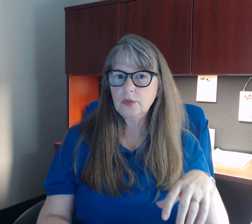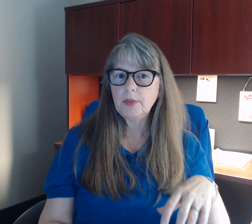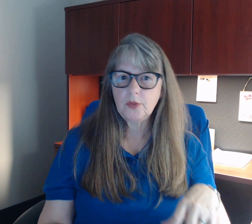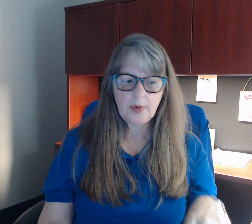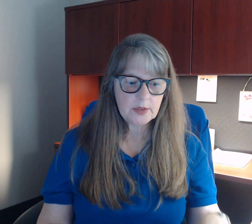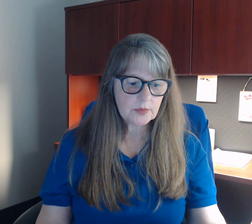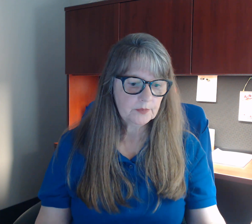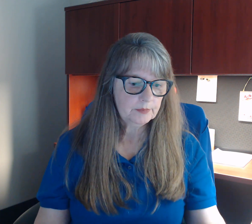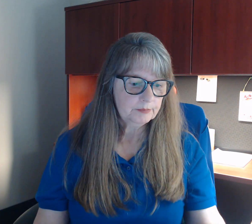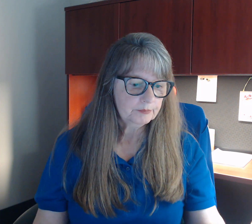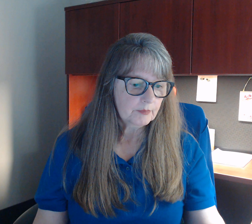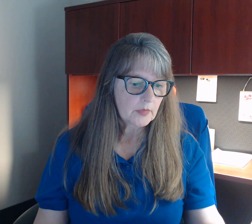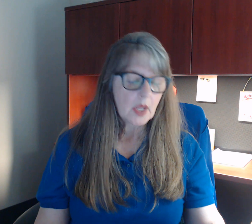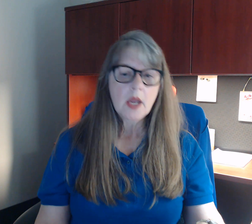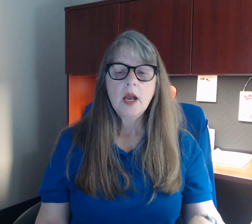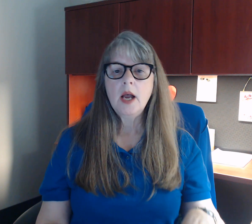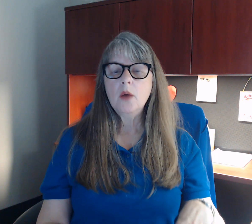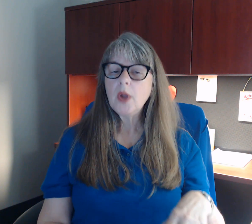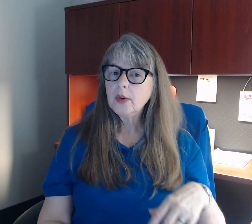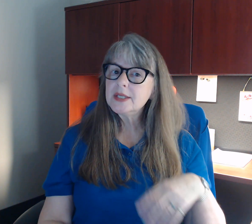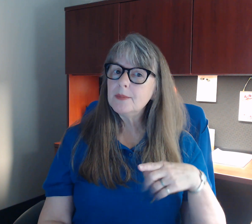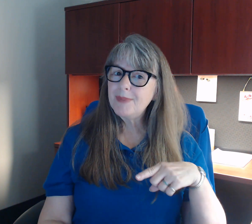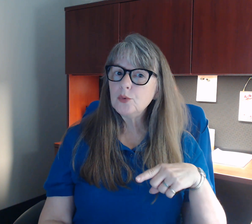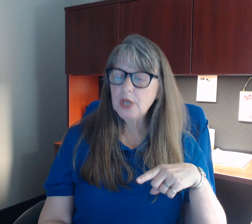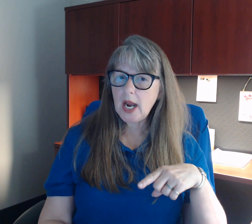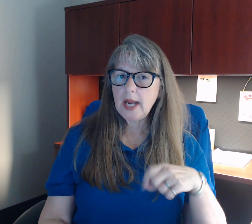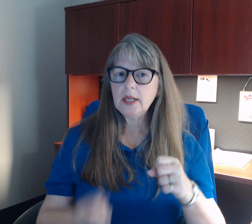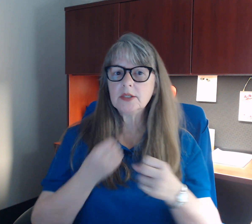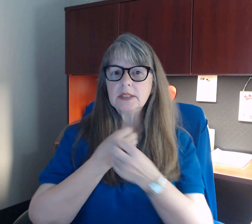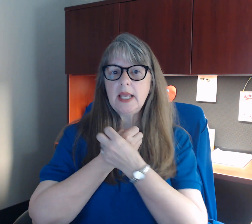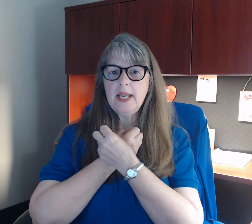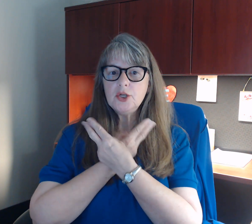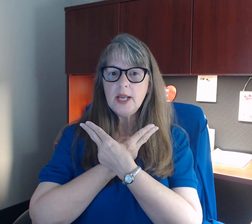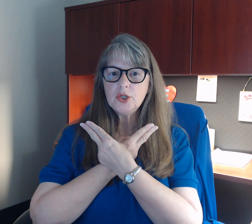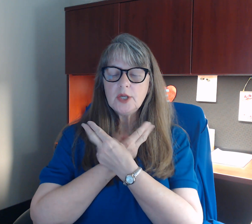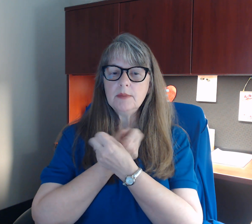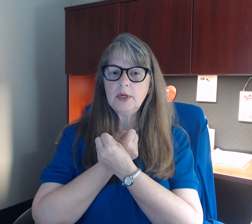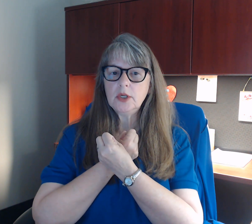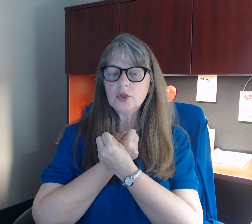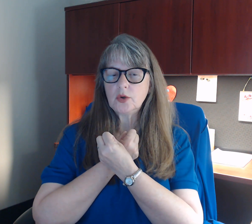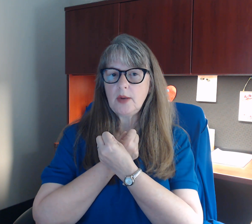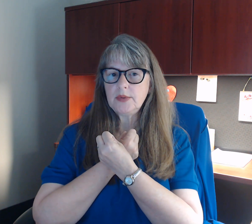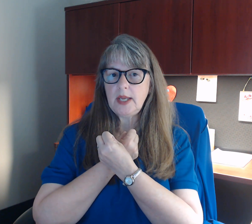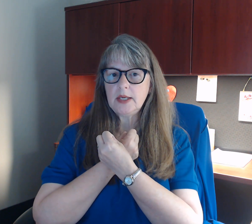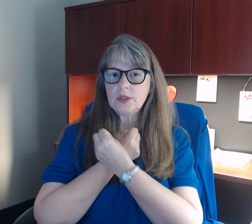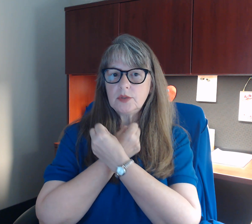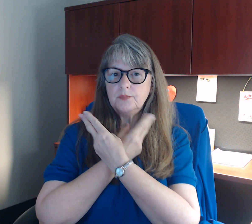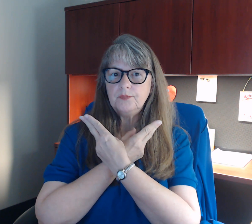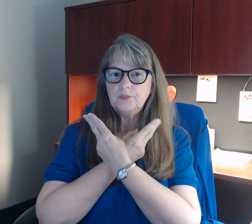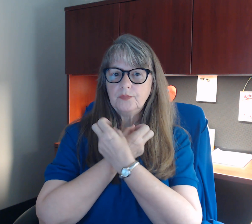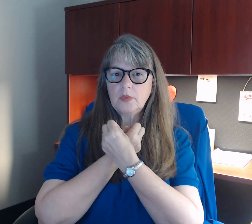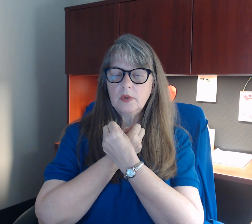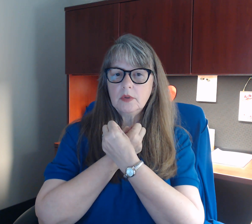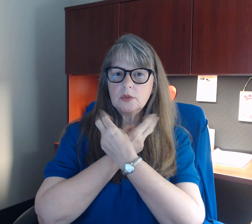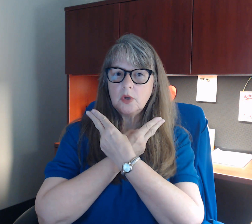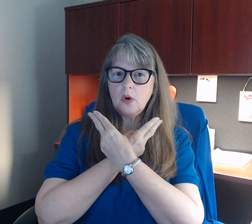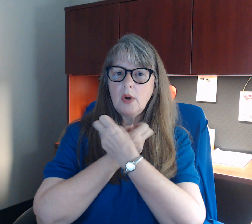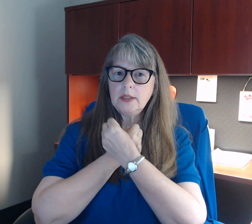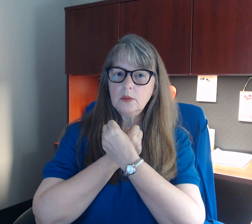both ways. We already did bow tie because it's the H hand shape, but it does start out with the S. So I did want to